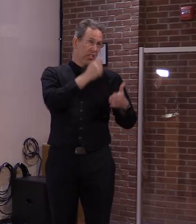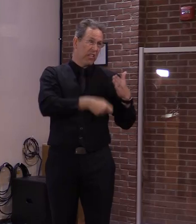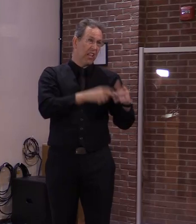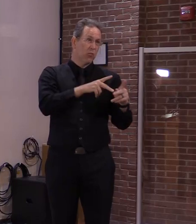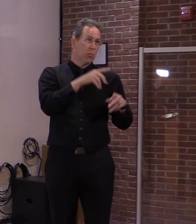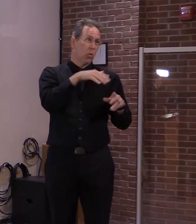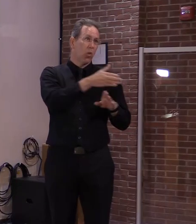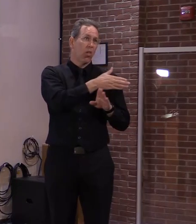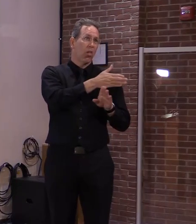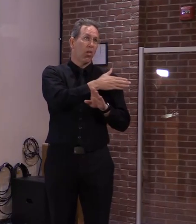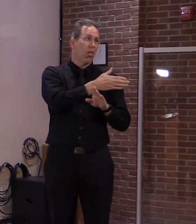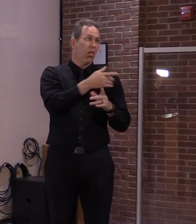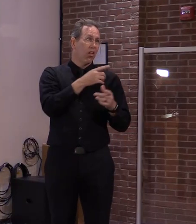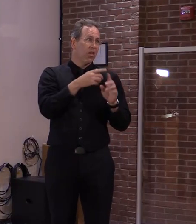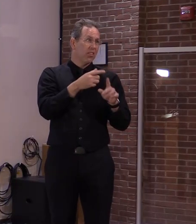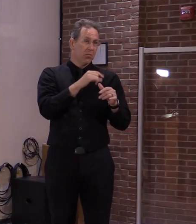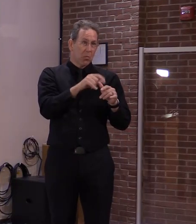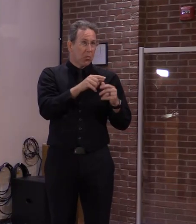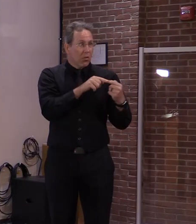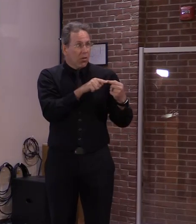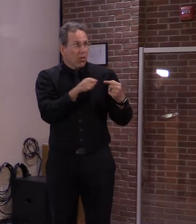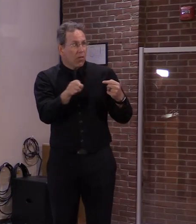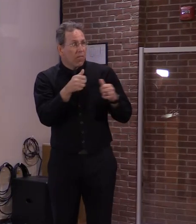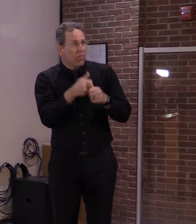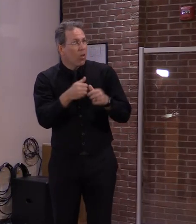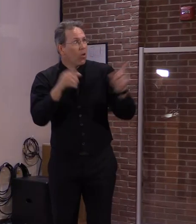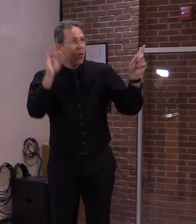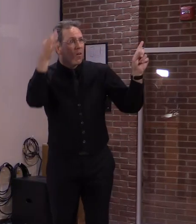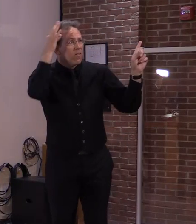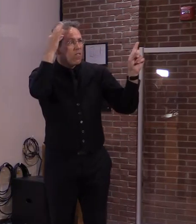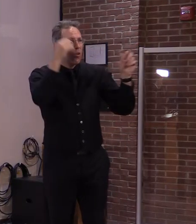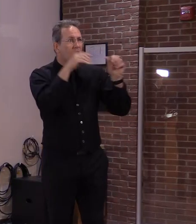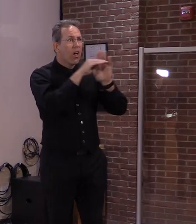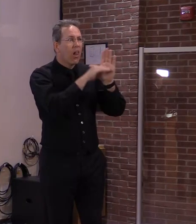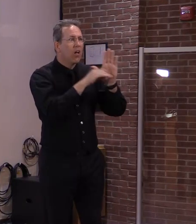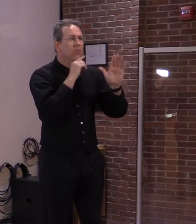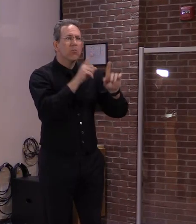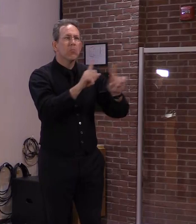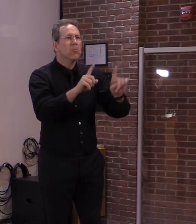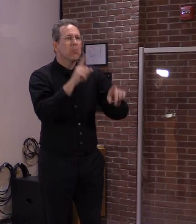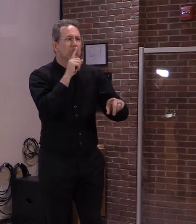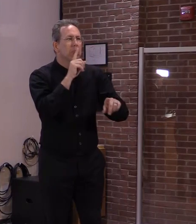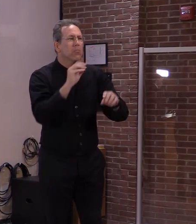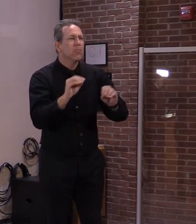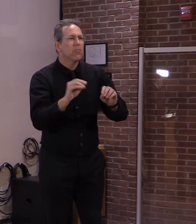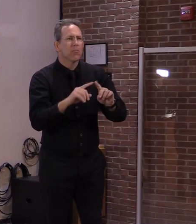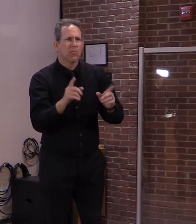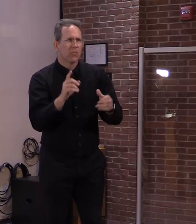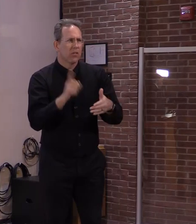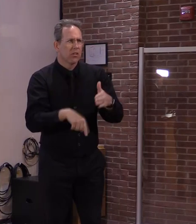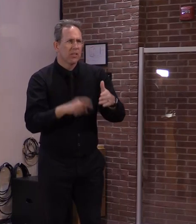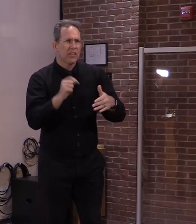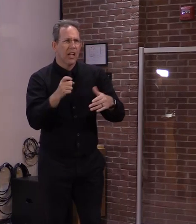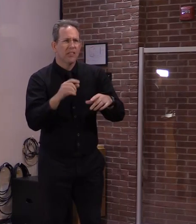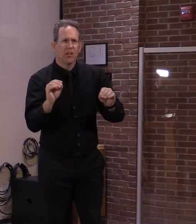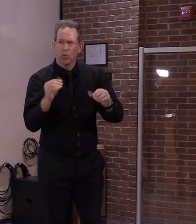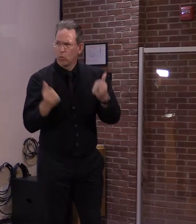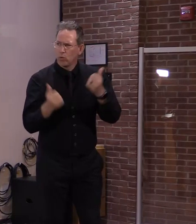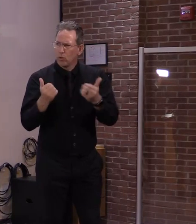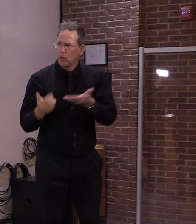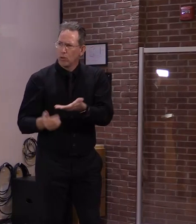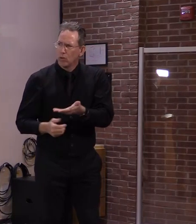following federal guidelines, didn't make any mention of the fact that they thought they should be taxing it later on?